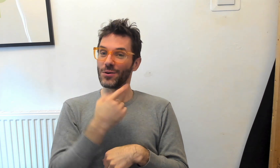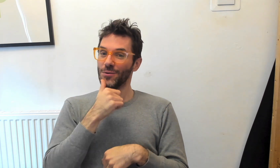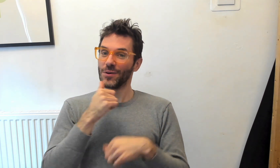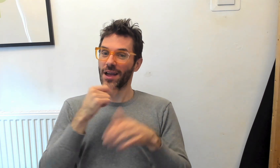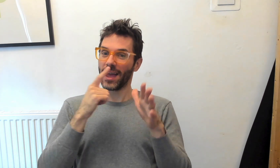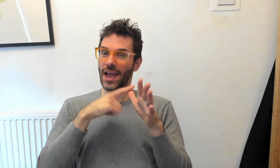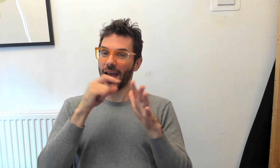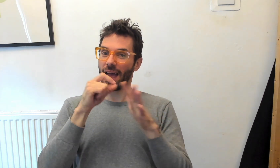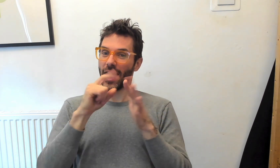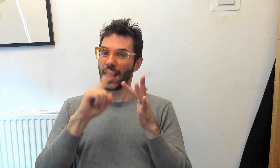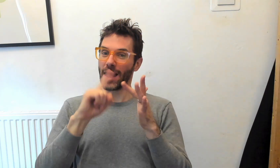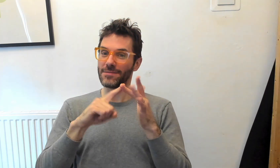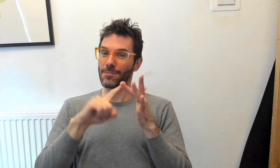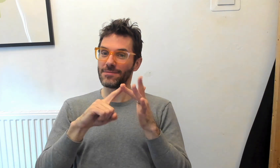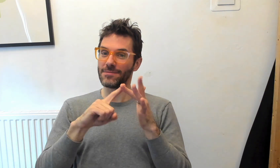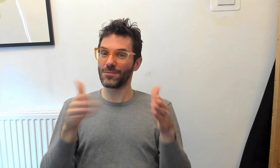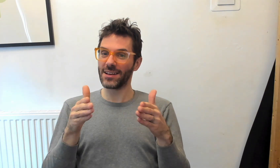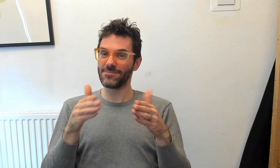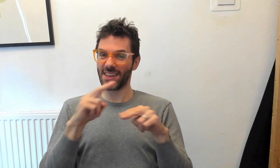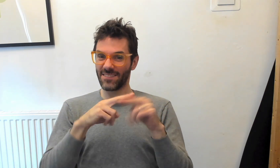We use API Gateway.